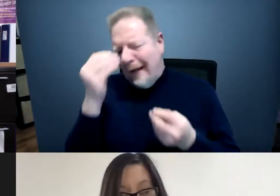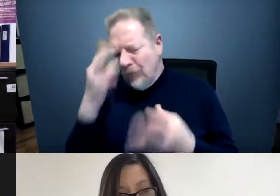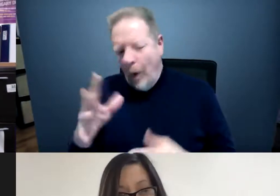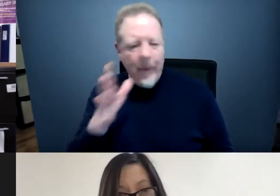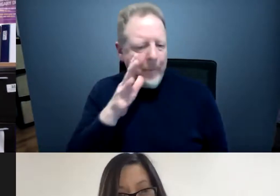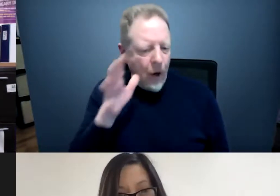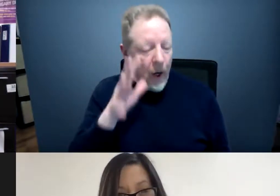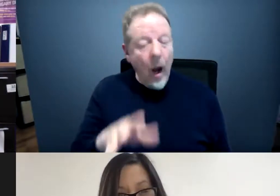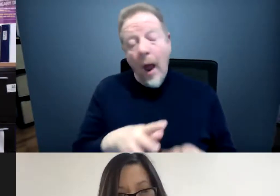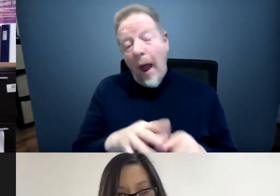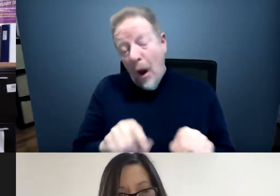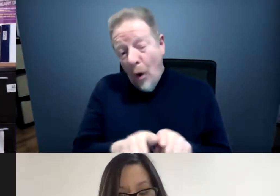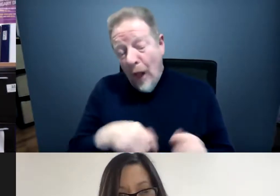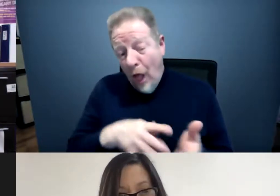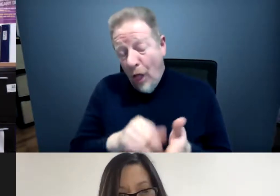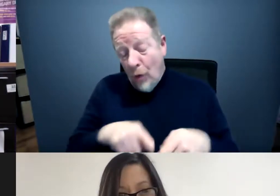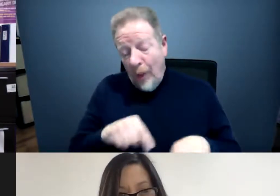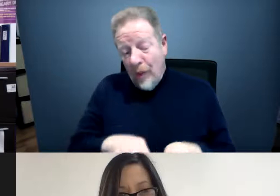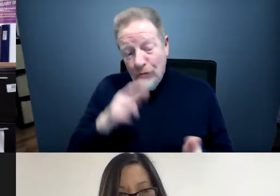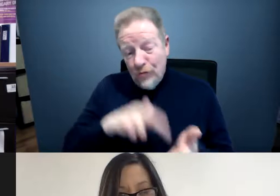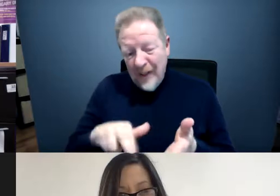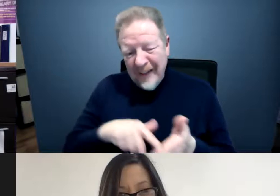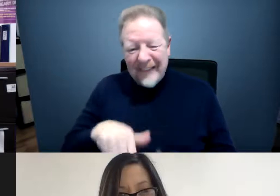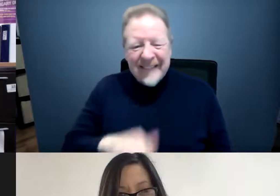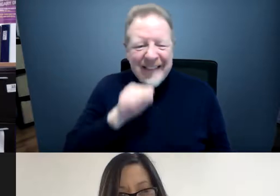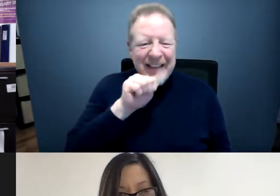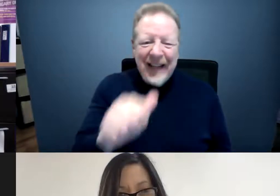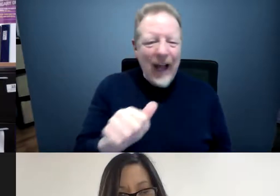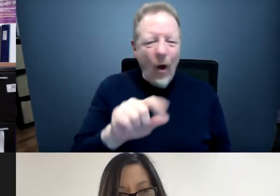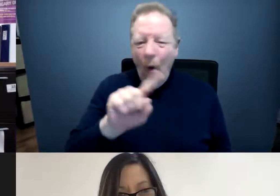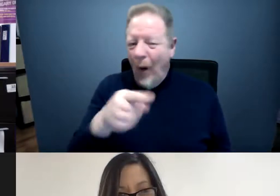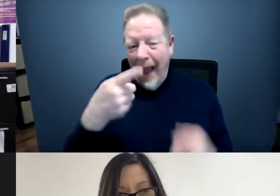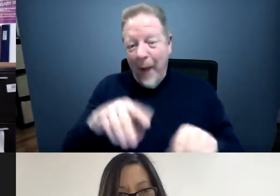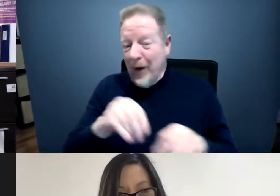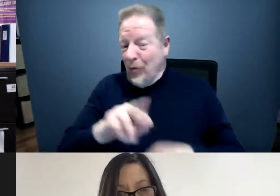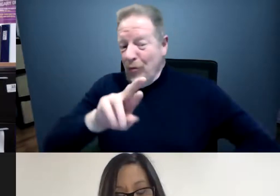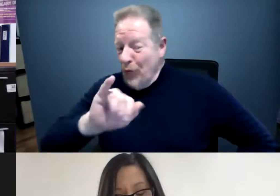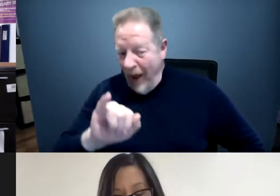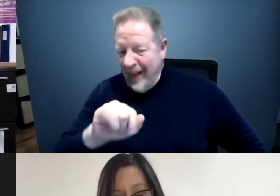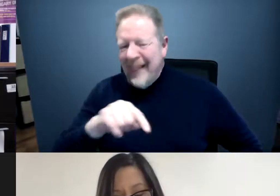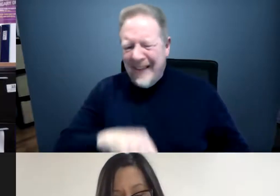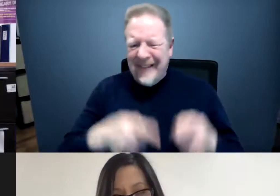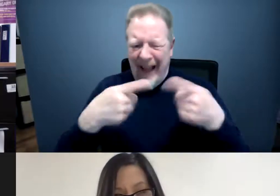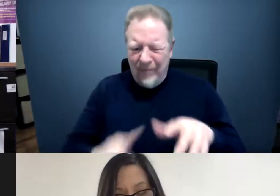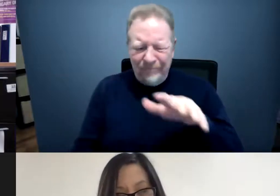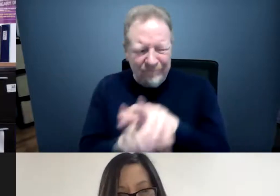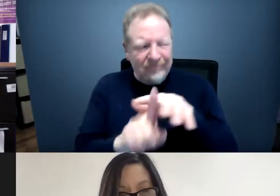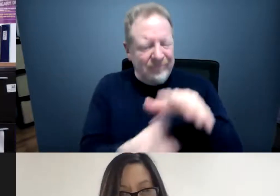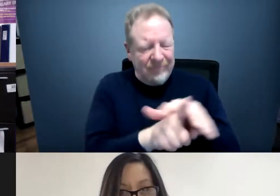learned throughout the research that this is not only happening in Rhode Island. This is not only happening in New